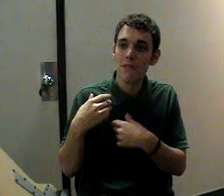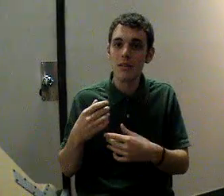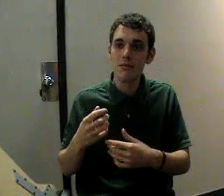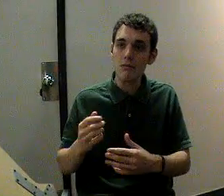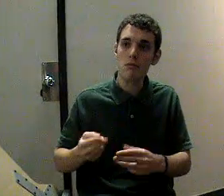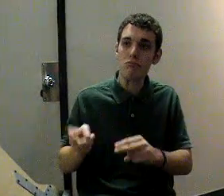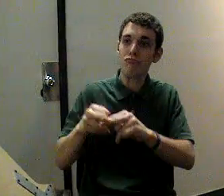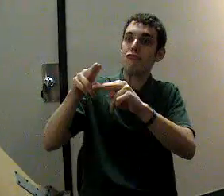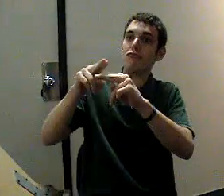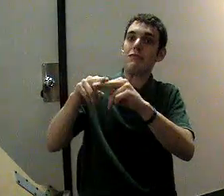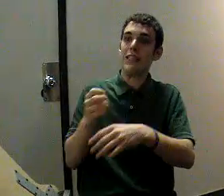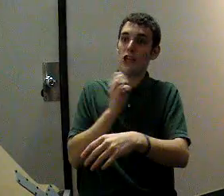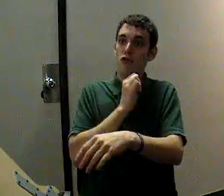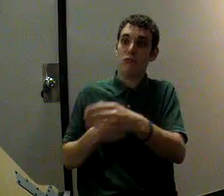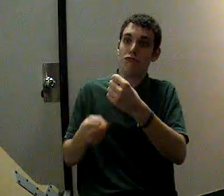I was saying that over again, I'm sorry.